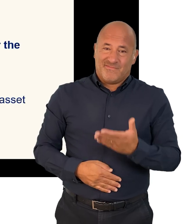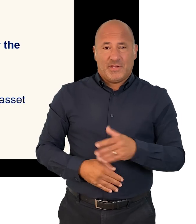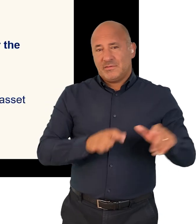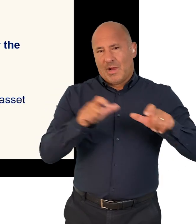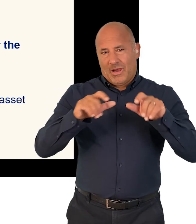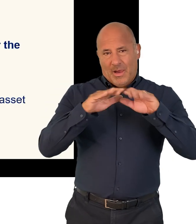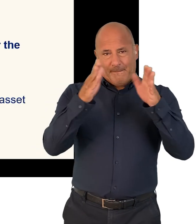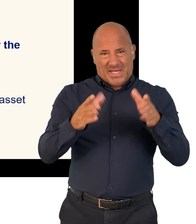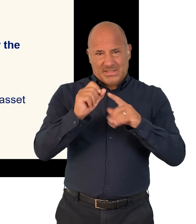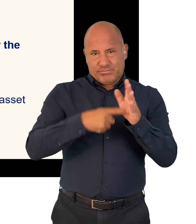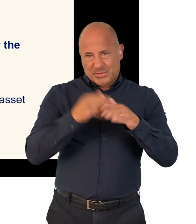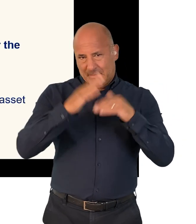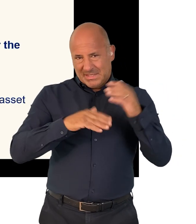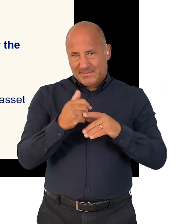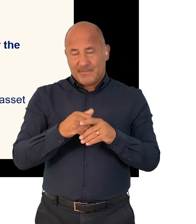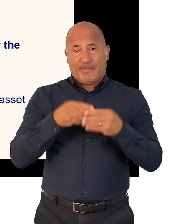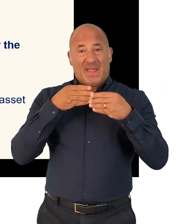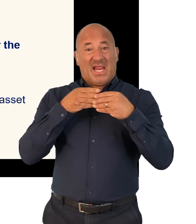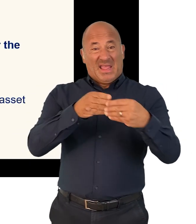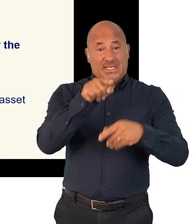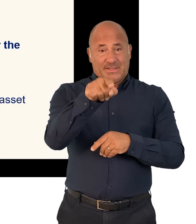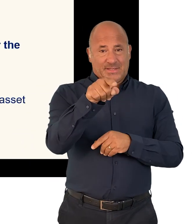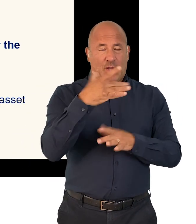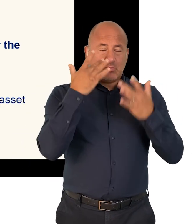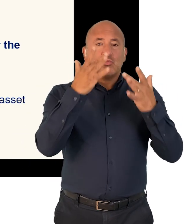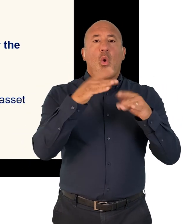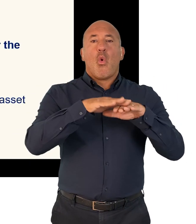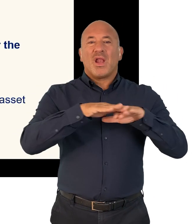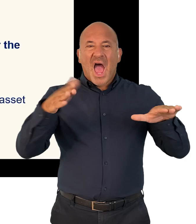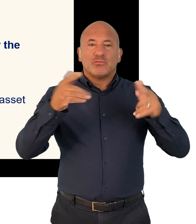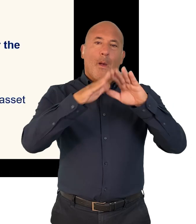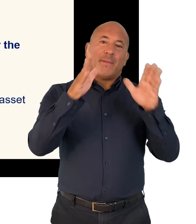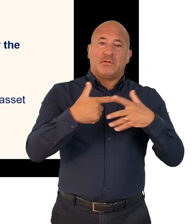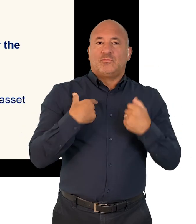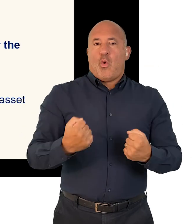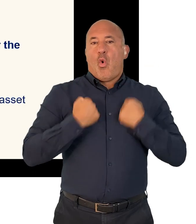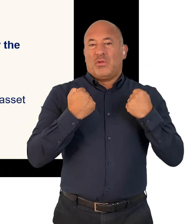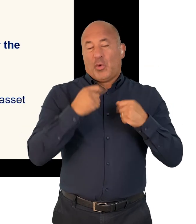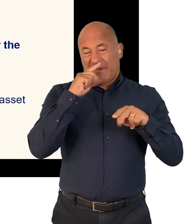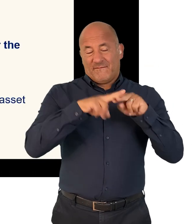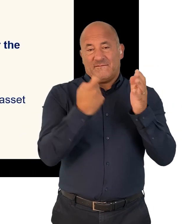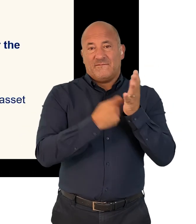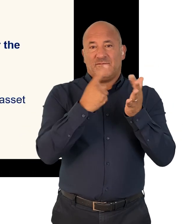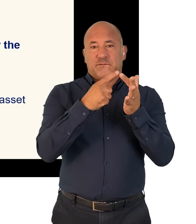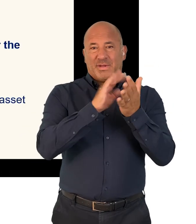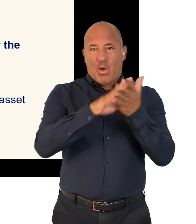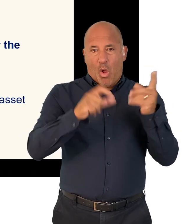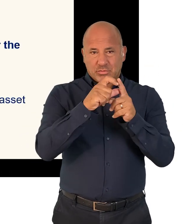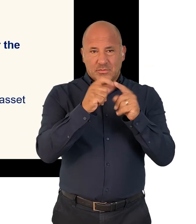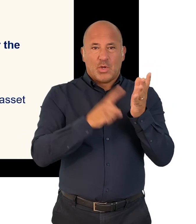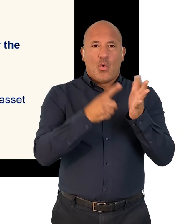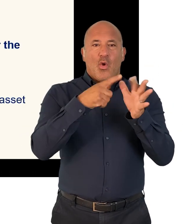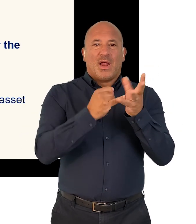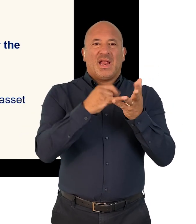Again, focused on building projects, the lead applicant must demonstrate ownership of the land and/or buildings, either freehold or